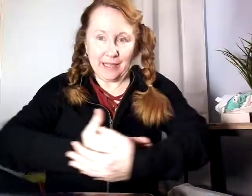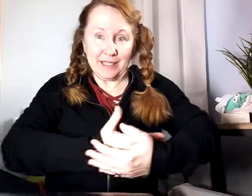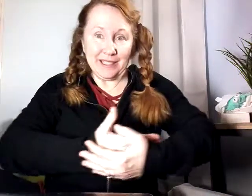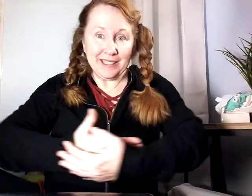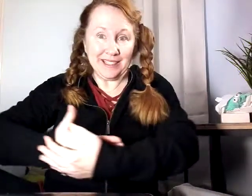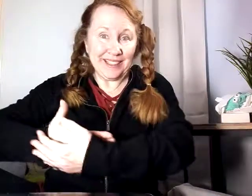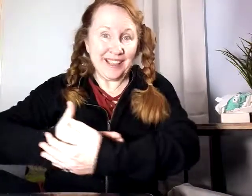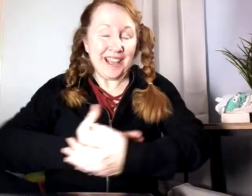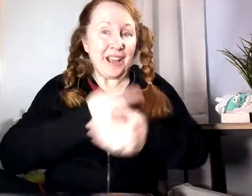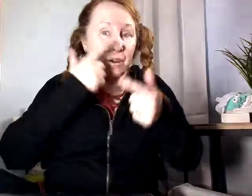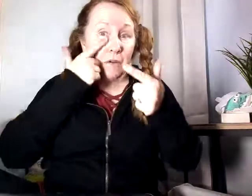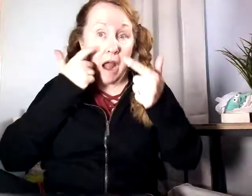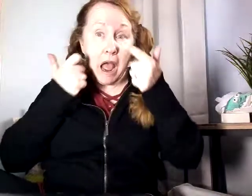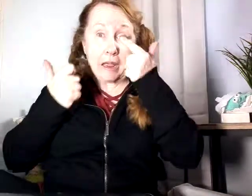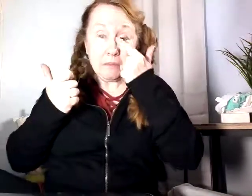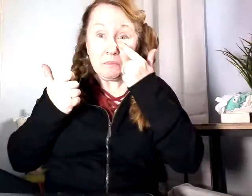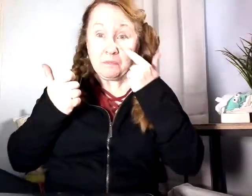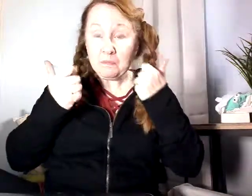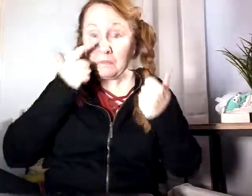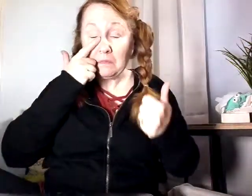babies cry.